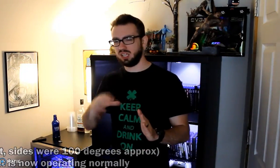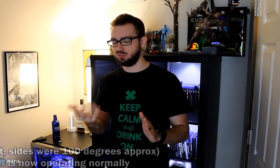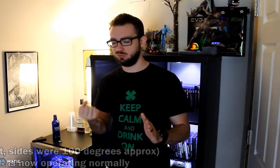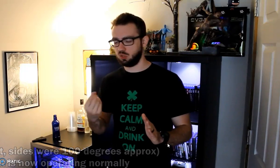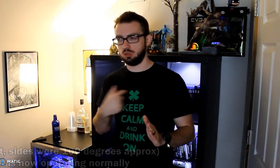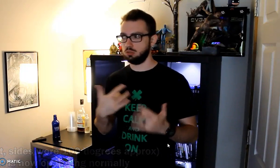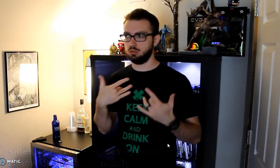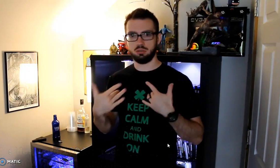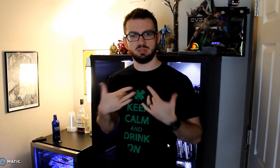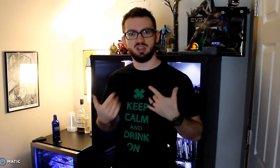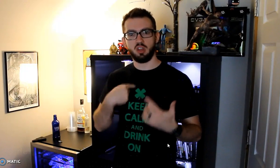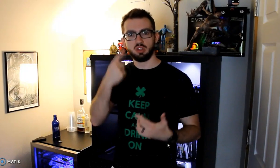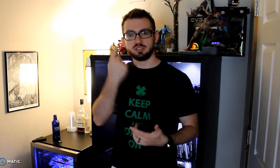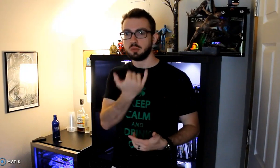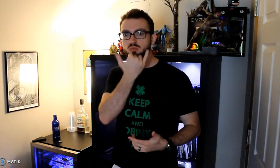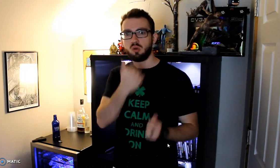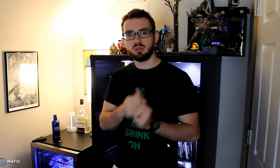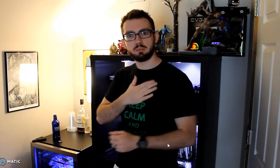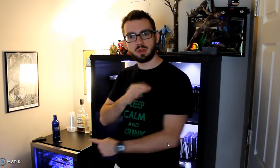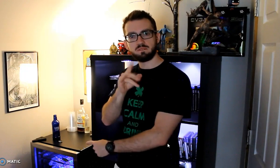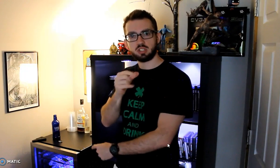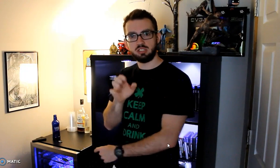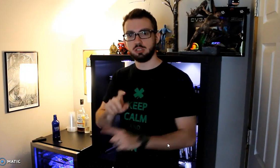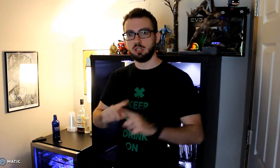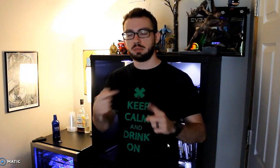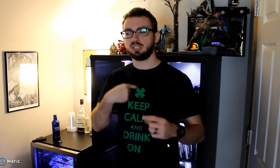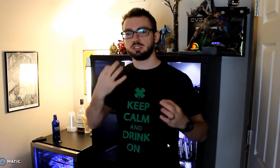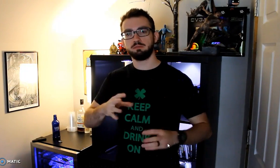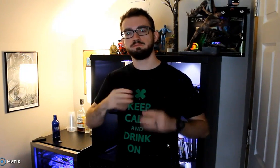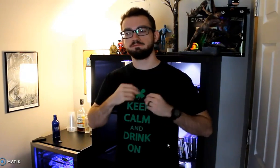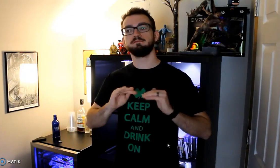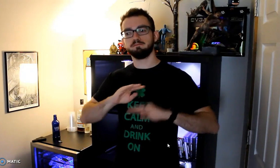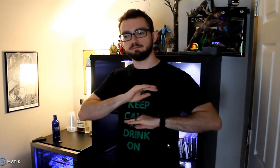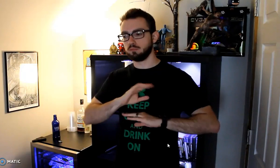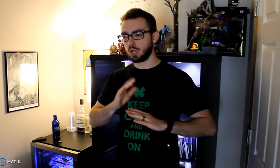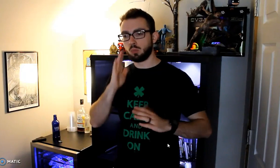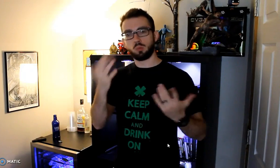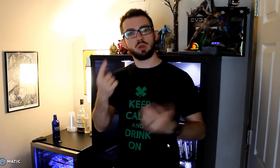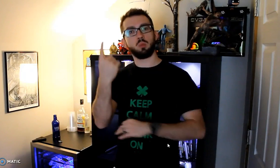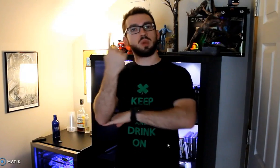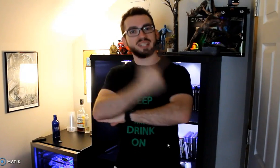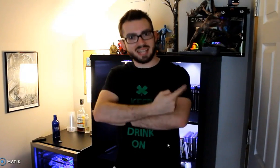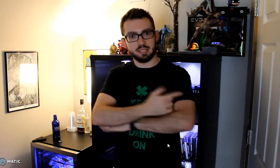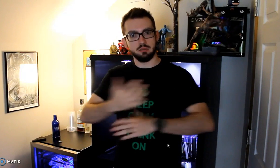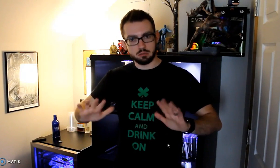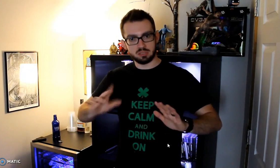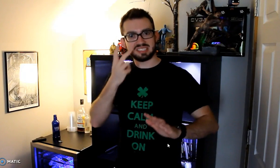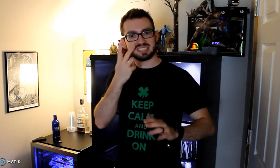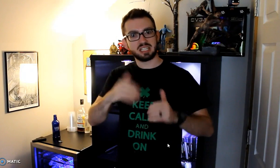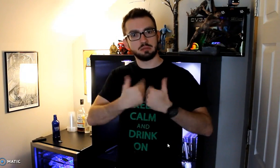normally. I was starting to get worried if there was something wrong with my fridge. But I calmed down and I waited a day to